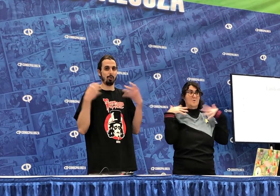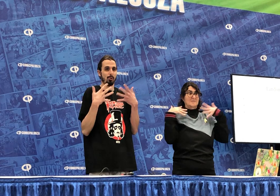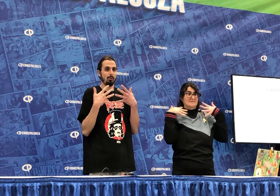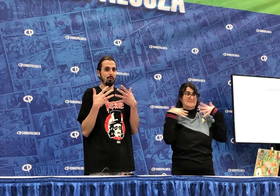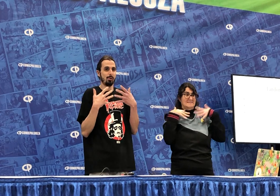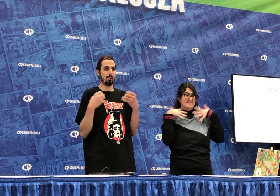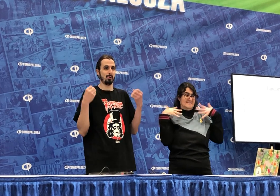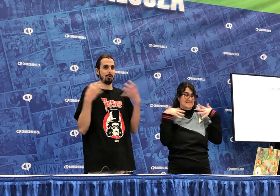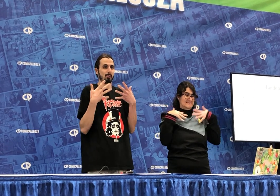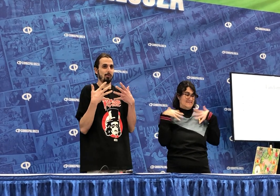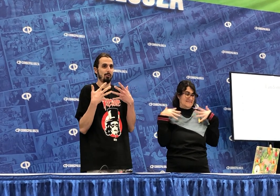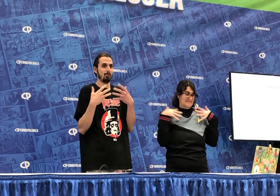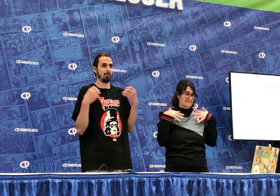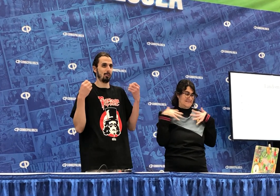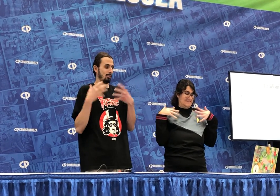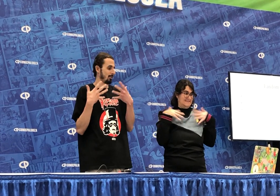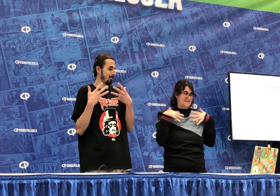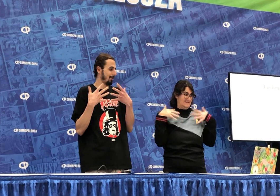Horror. You gotta look scared. Horror.